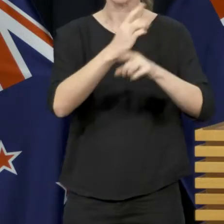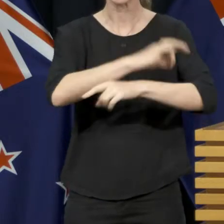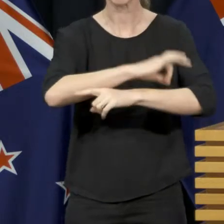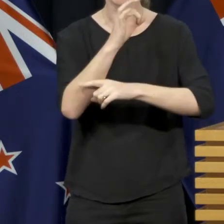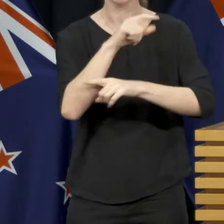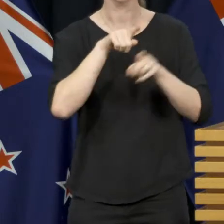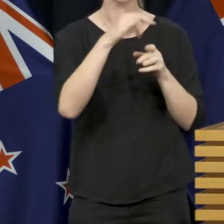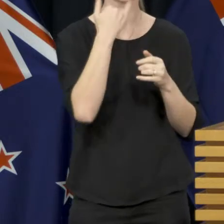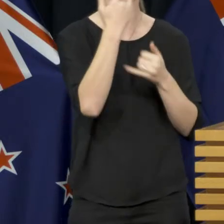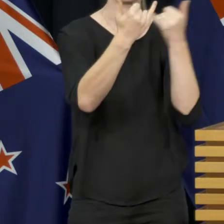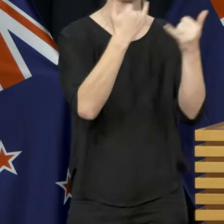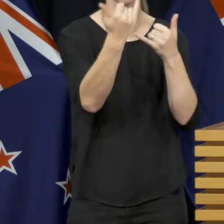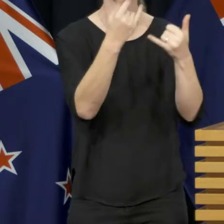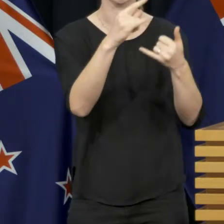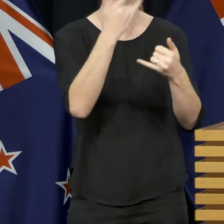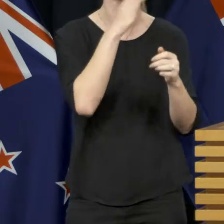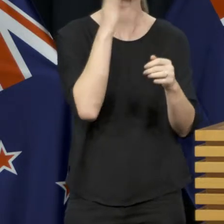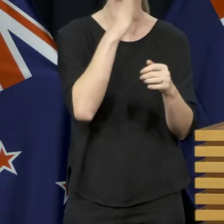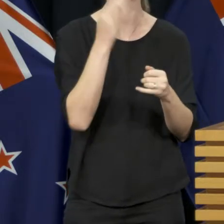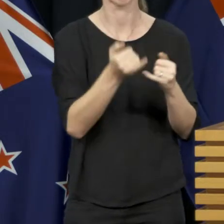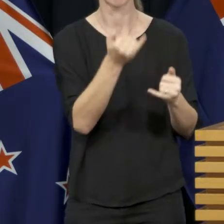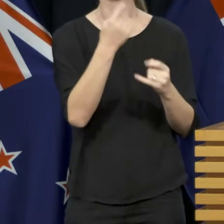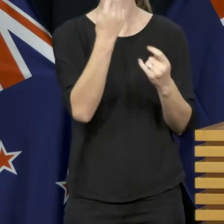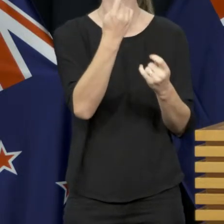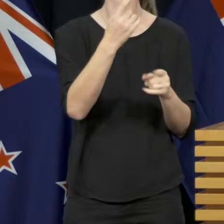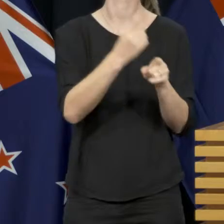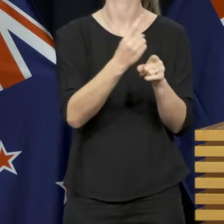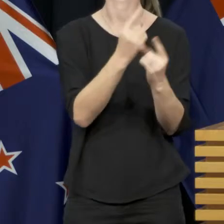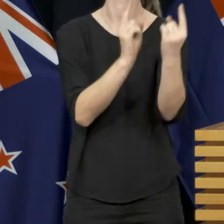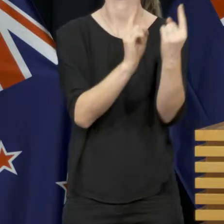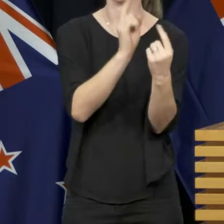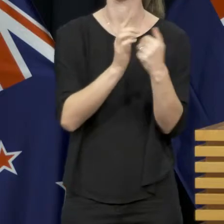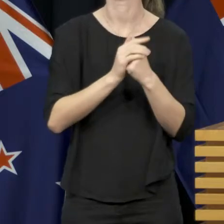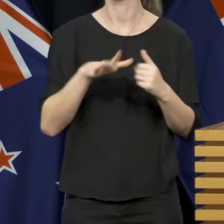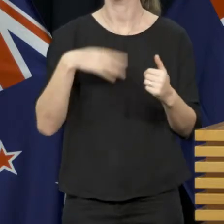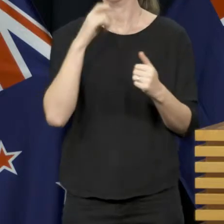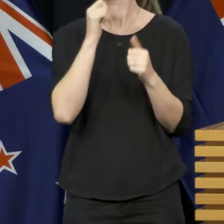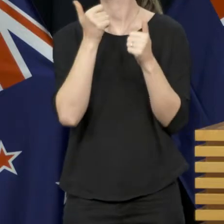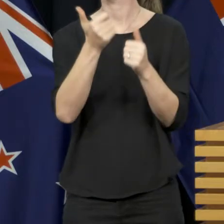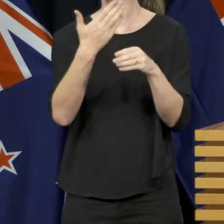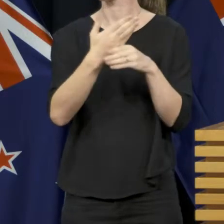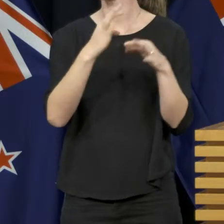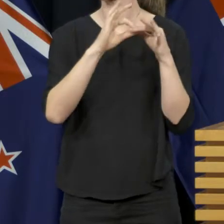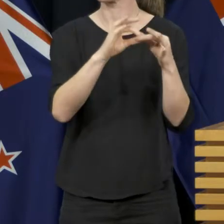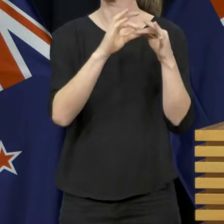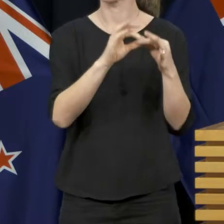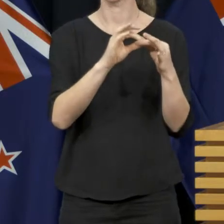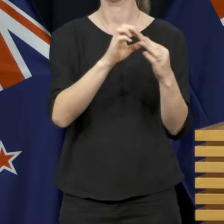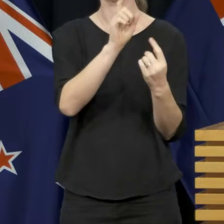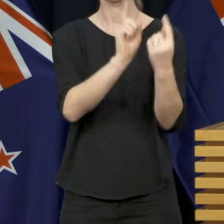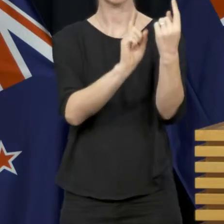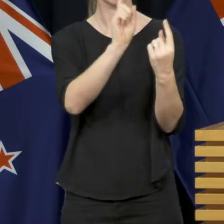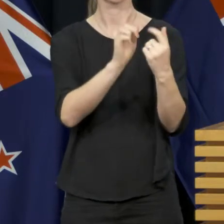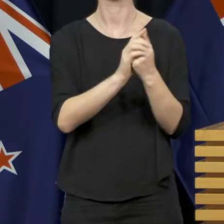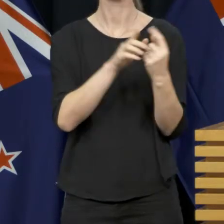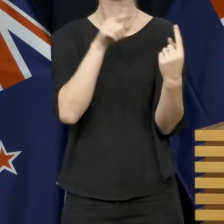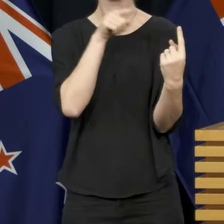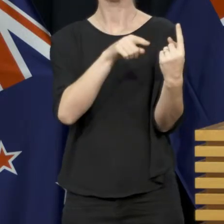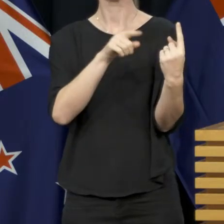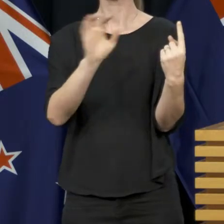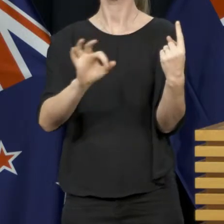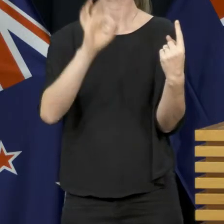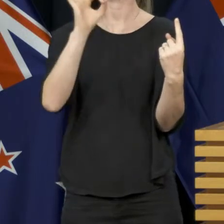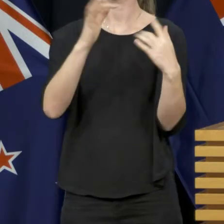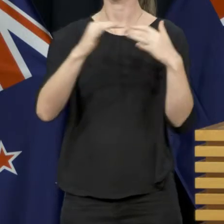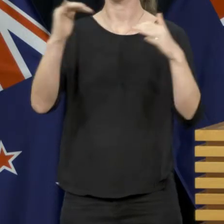We've been playing phone tag, but I'm sure we will speak very shortly. I expect that I have a very good working relationship with him. I regard him as an exemplary